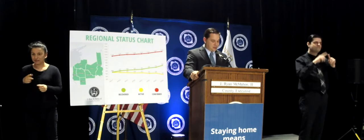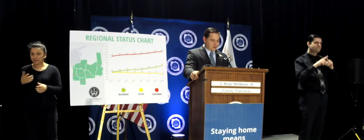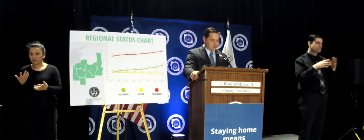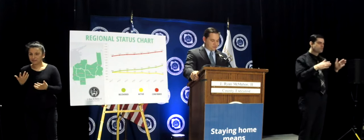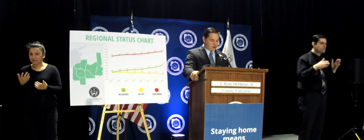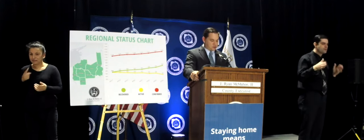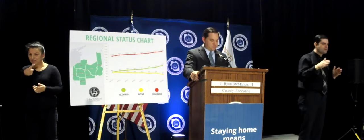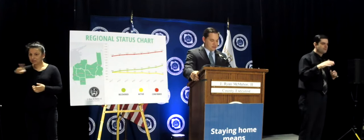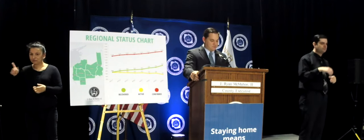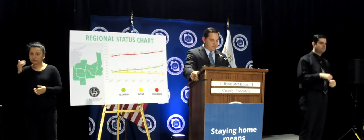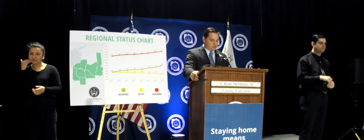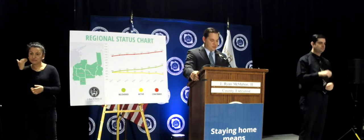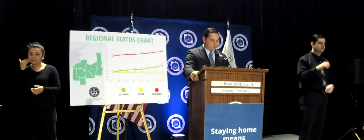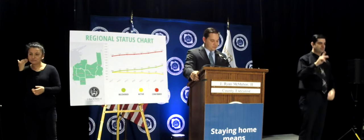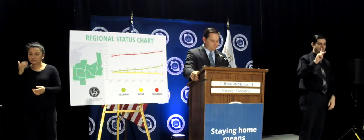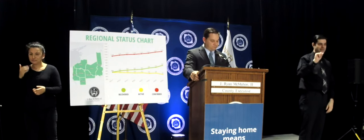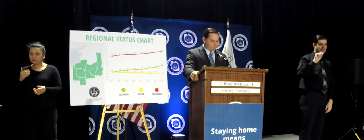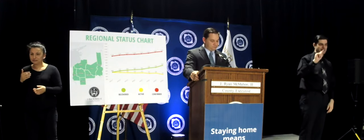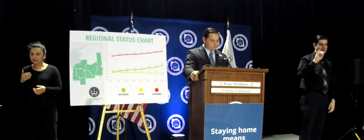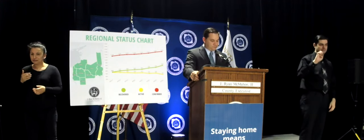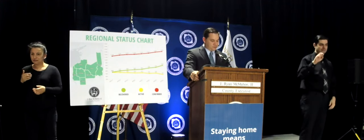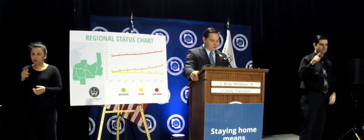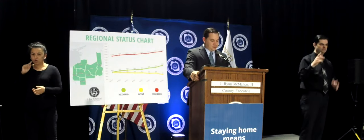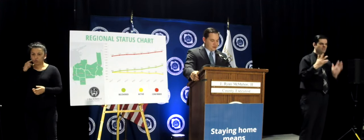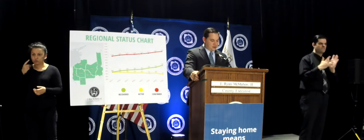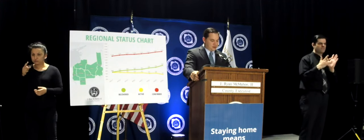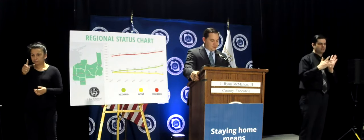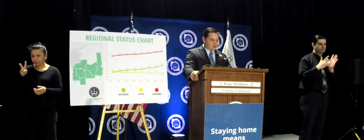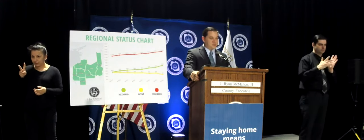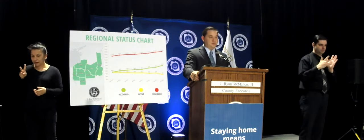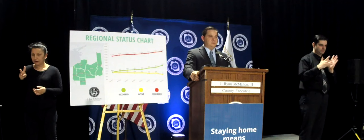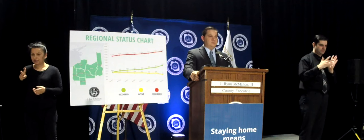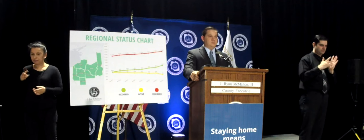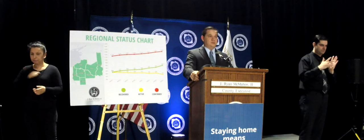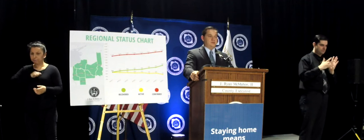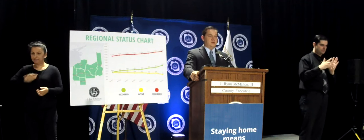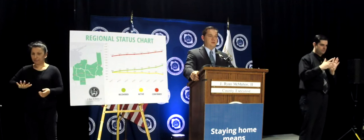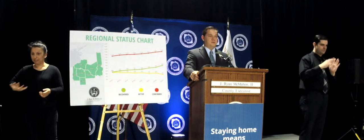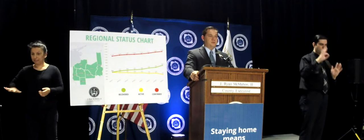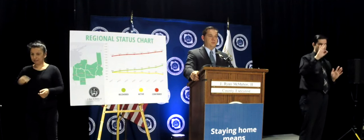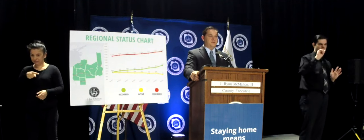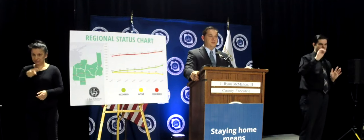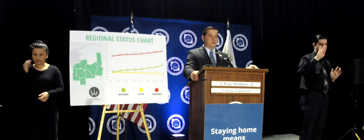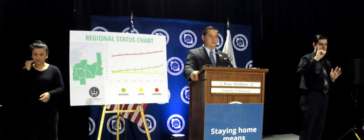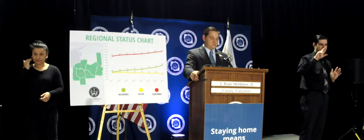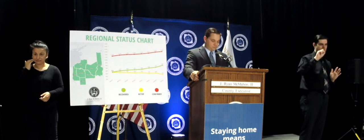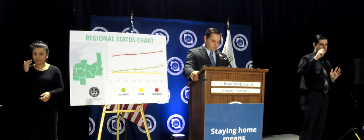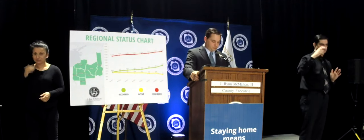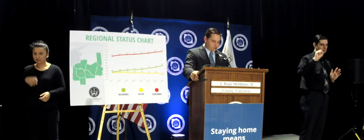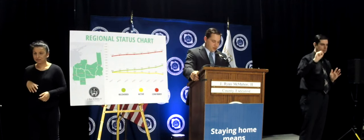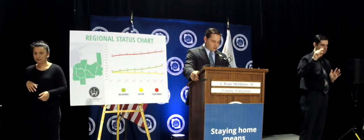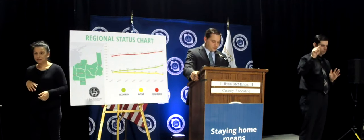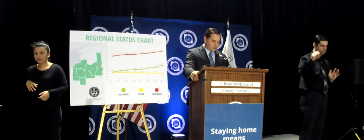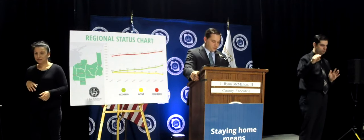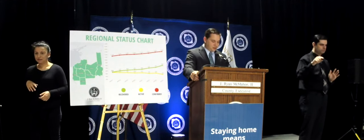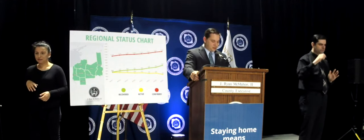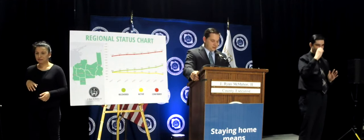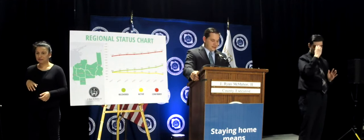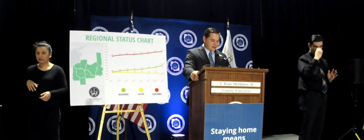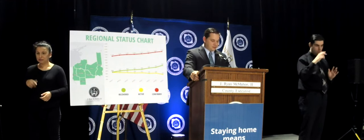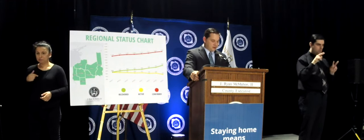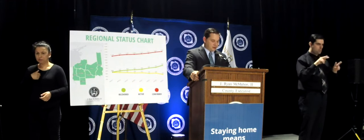McKee is a freshman at Fabius. And she loves the briefings. She's